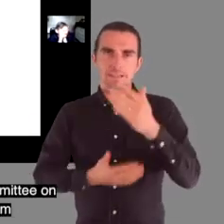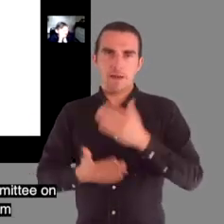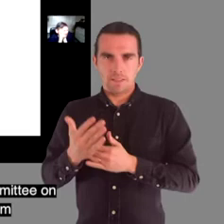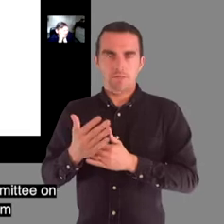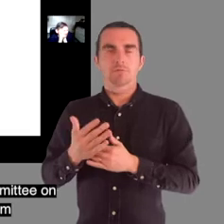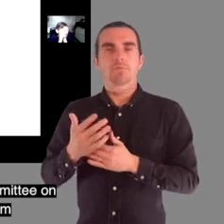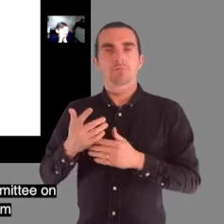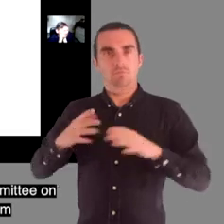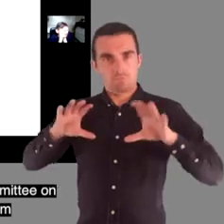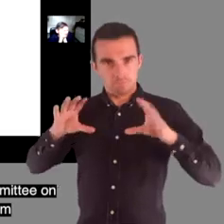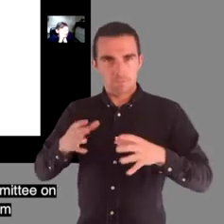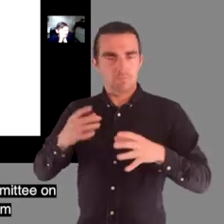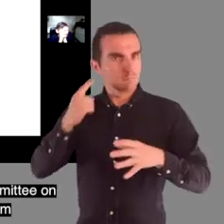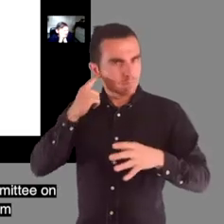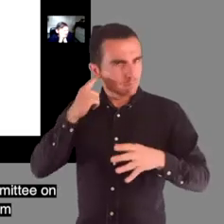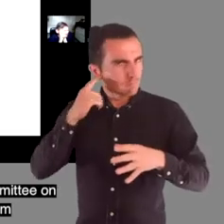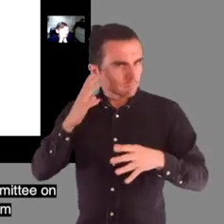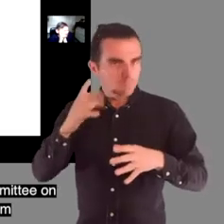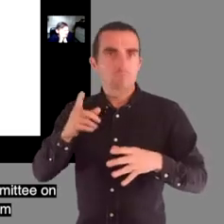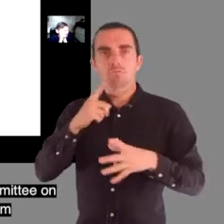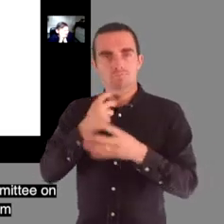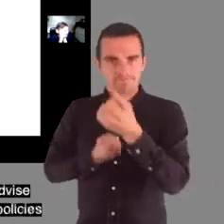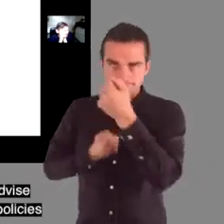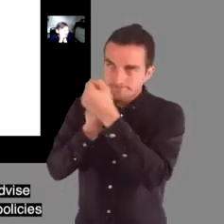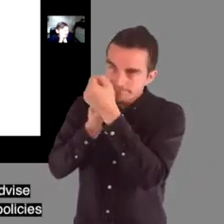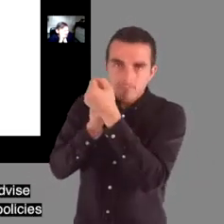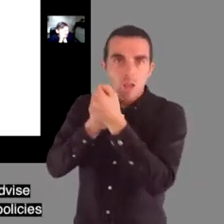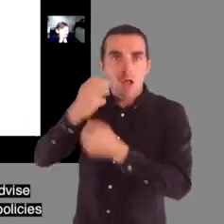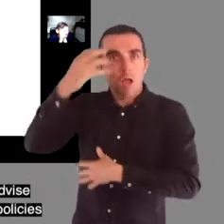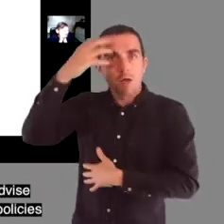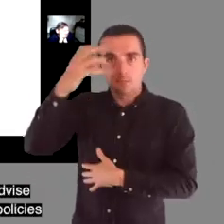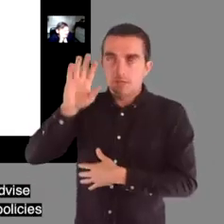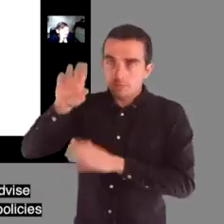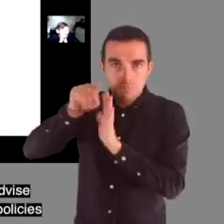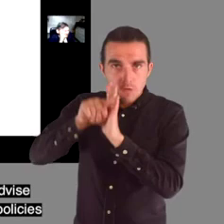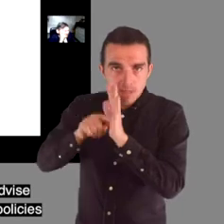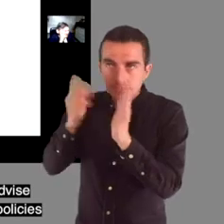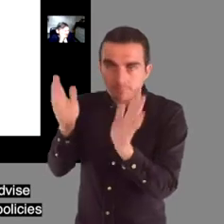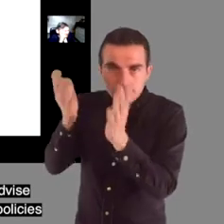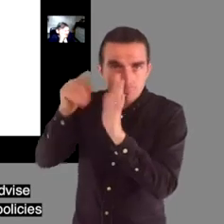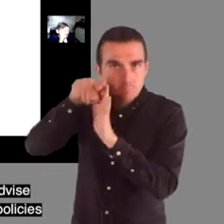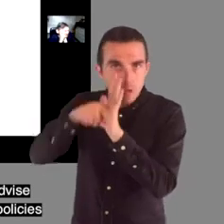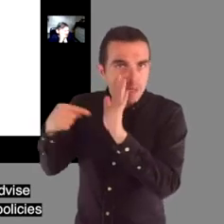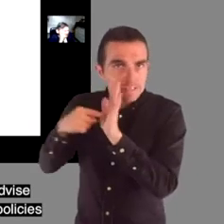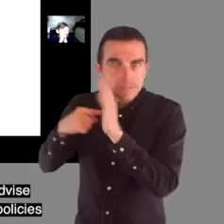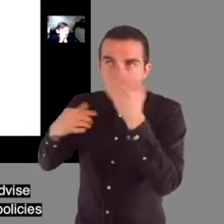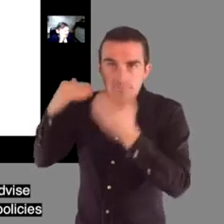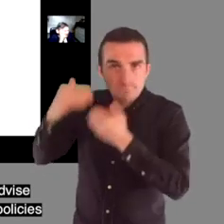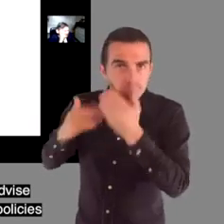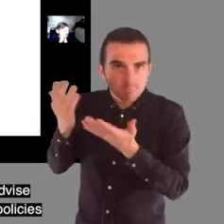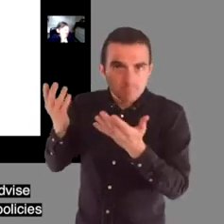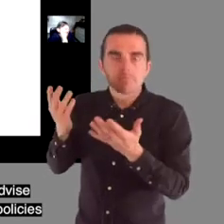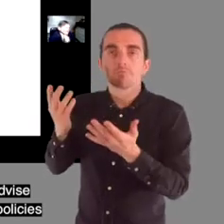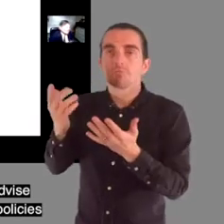They call it the Coordinating Committee on Disability, like a task team, interdepartmental content. But it was just